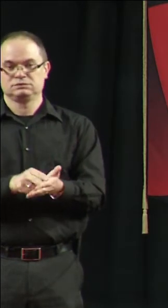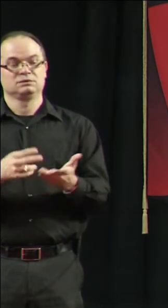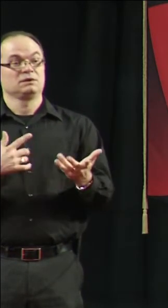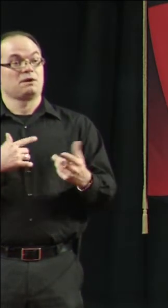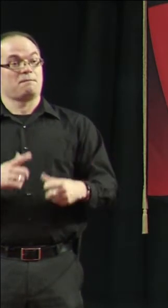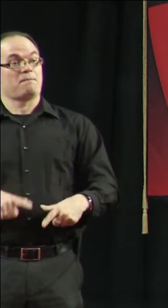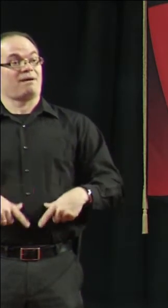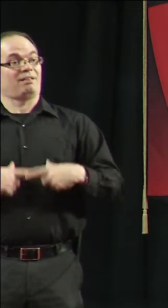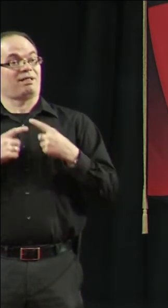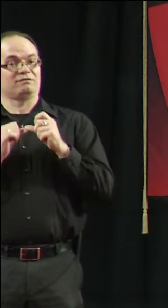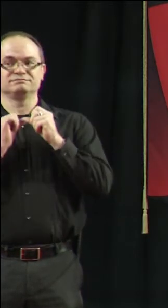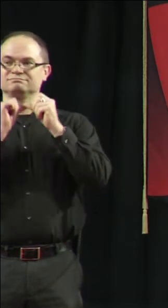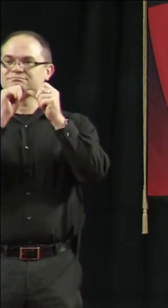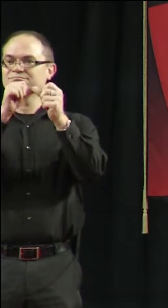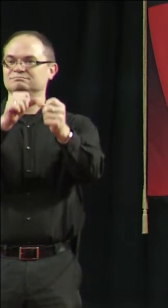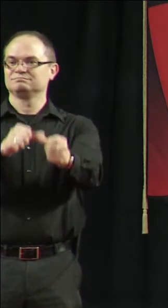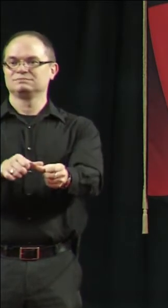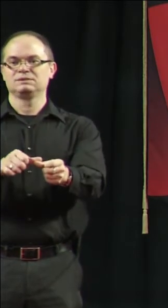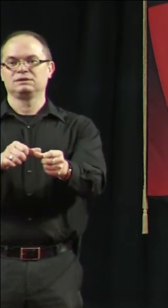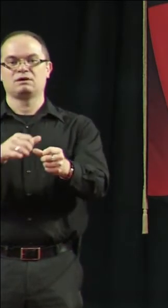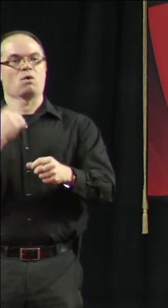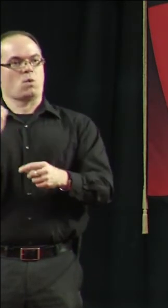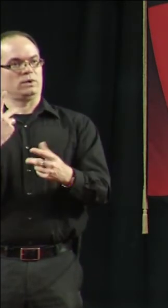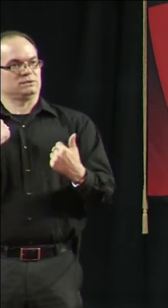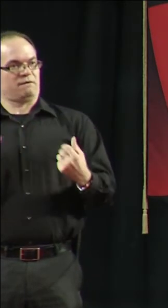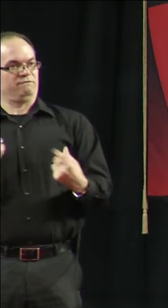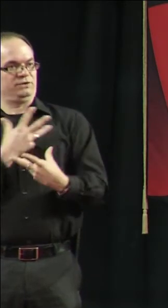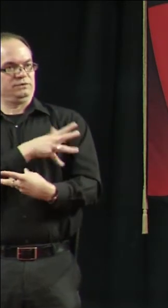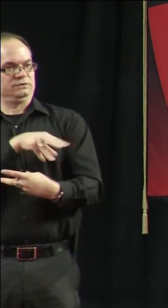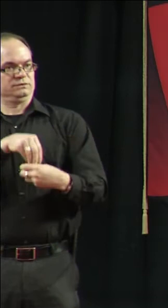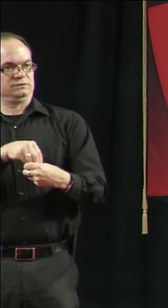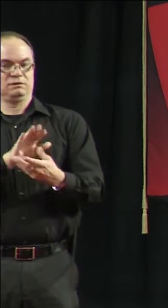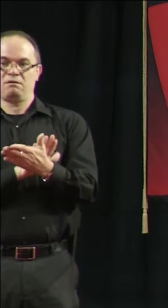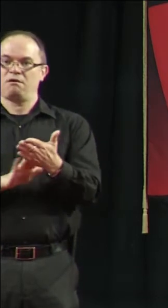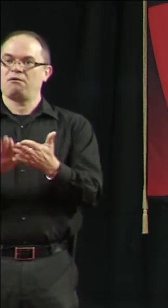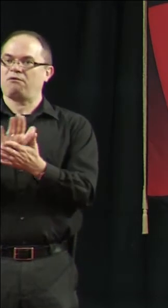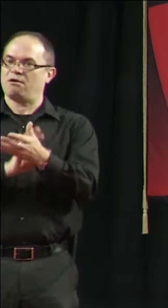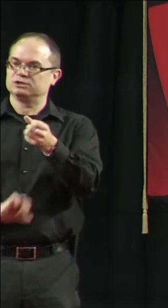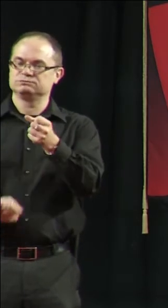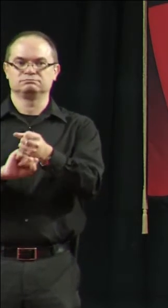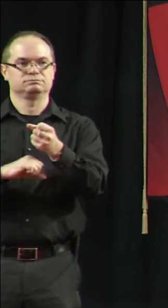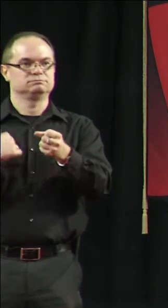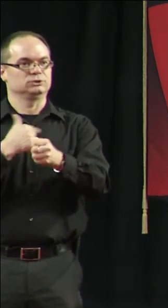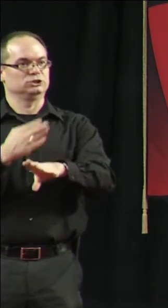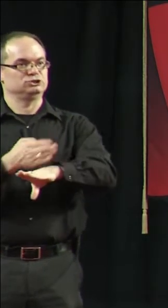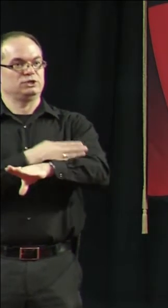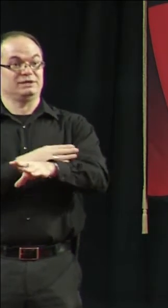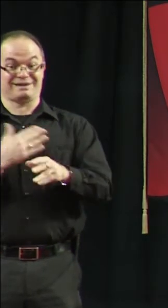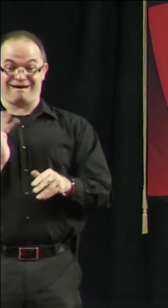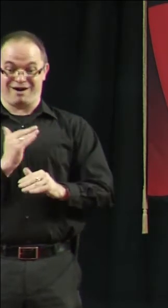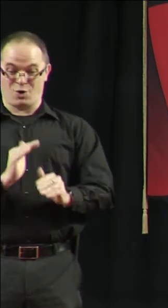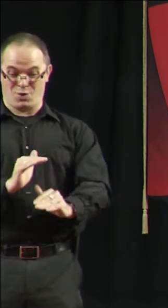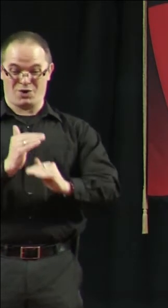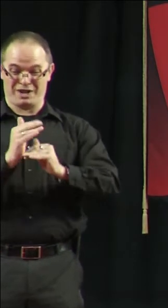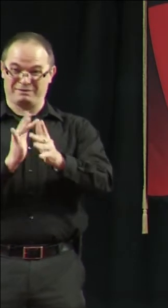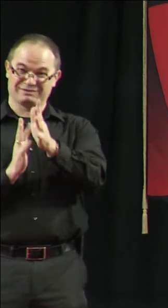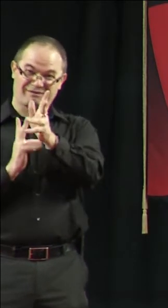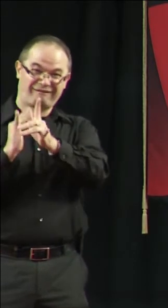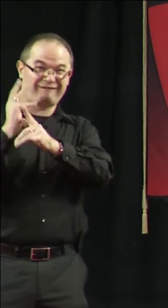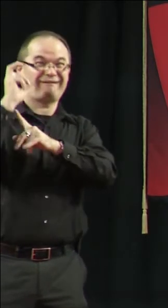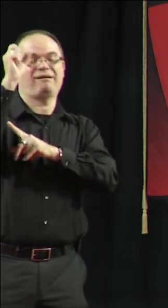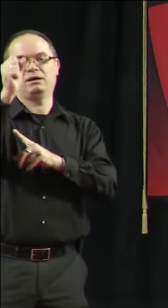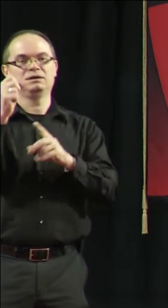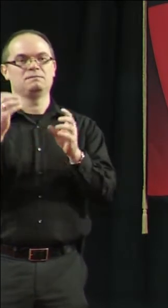of adventure and success is not without fear. College has pushed us far beyond our limits to what we ever thought